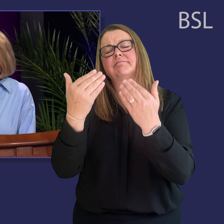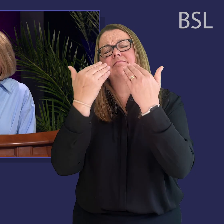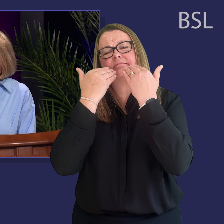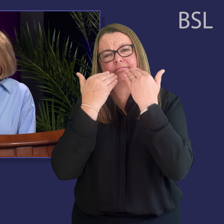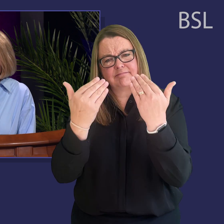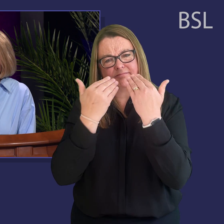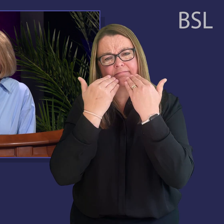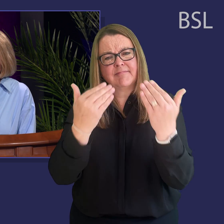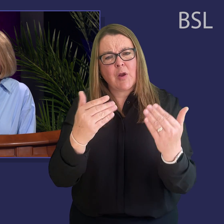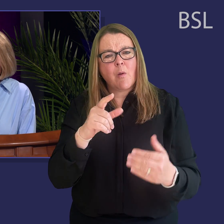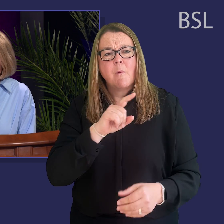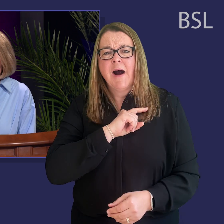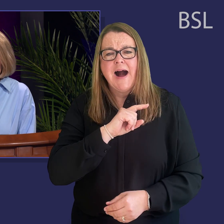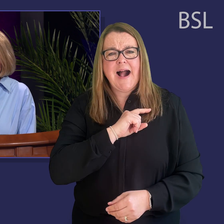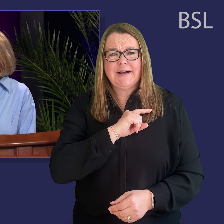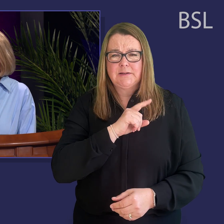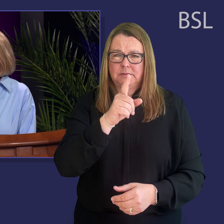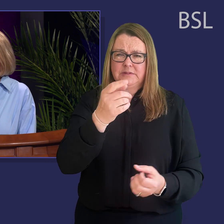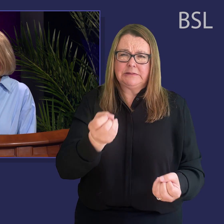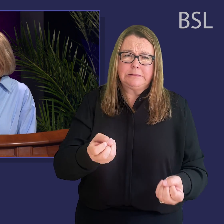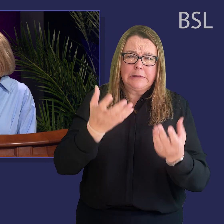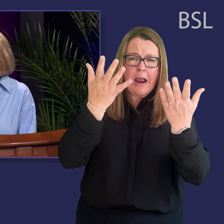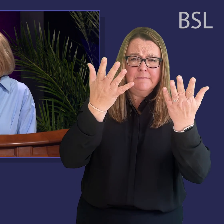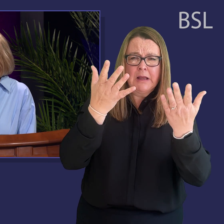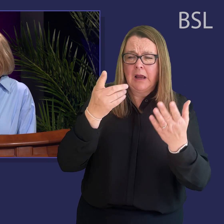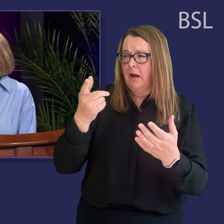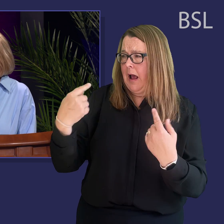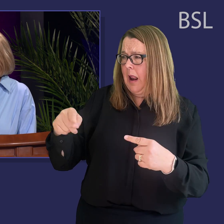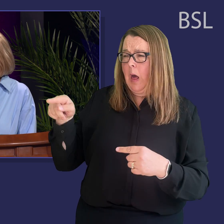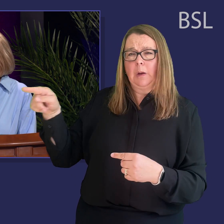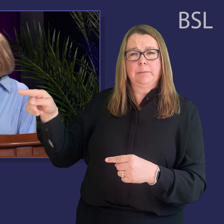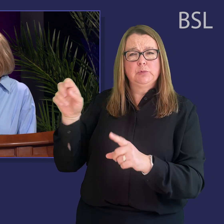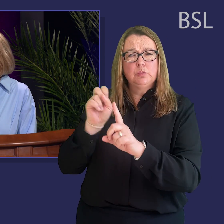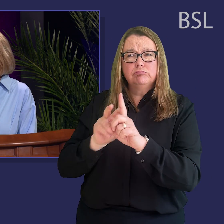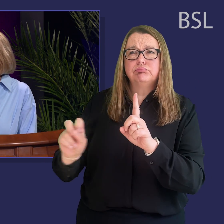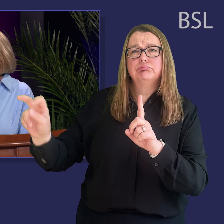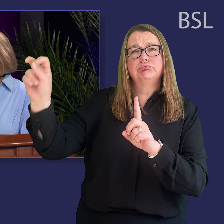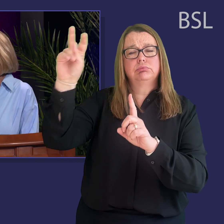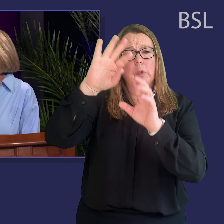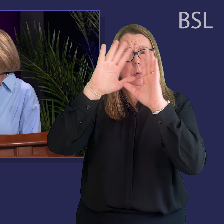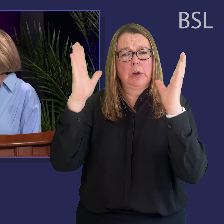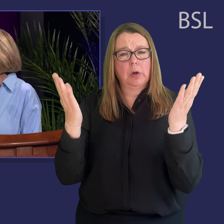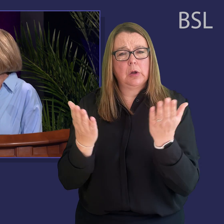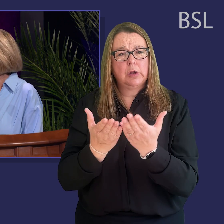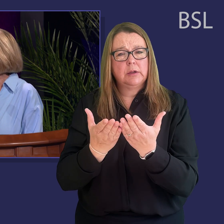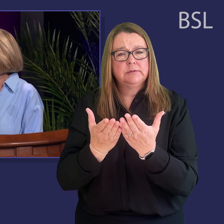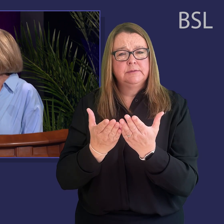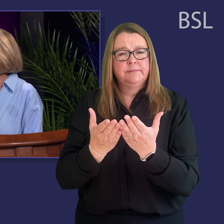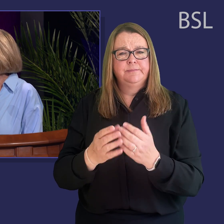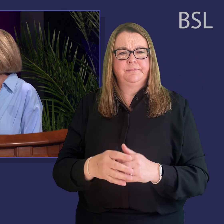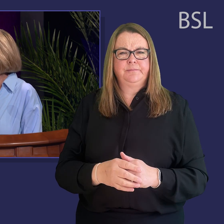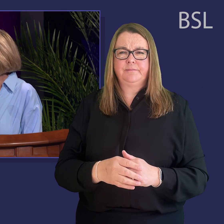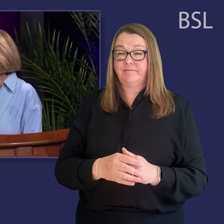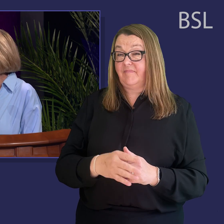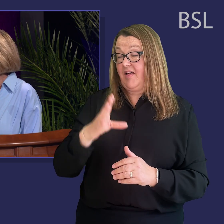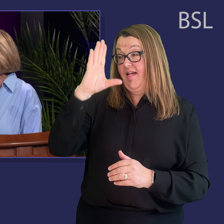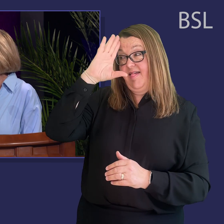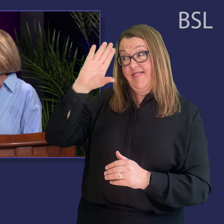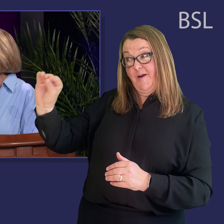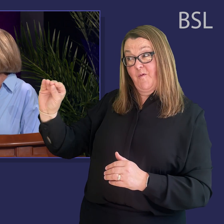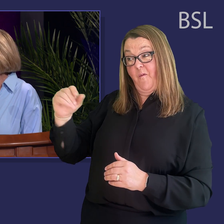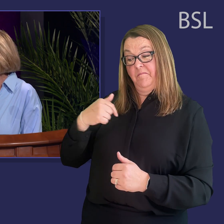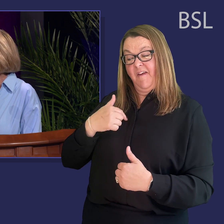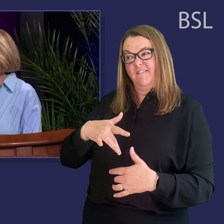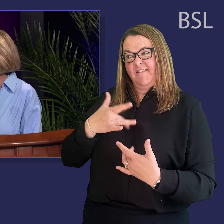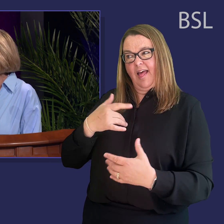heartfelt gratitude for their sacrifice in sharing you with the world, let me say that I feel claimed